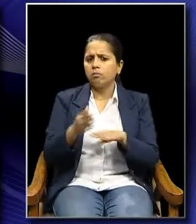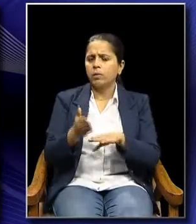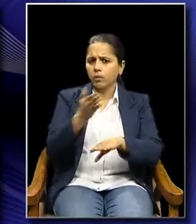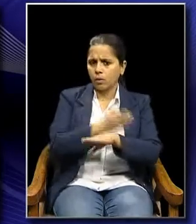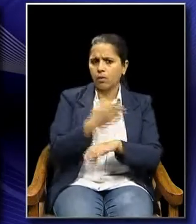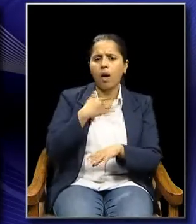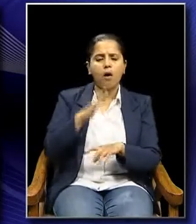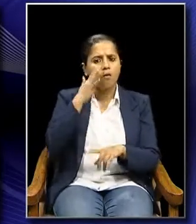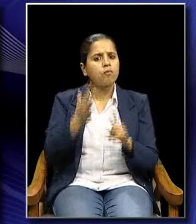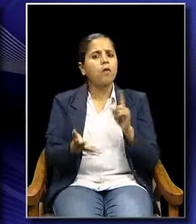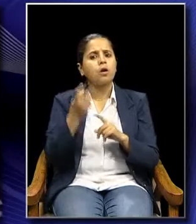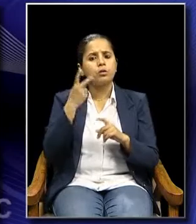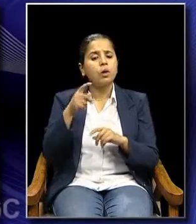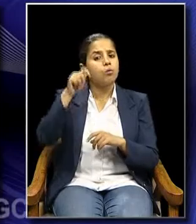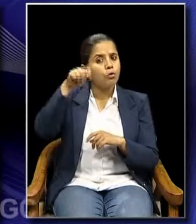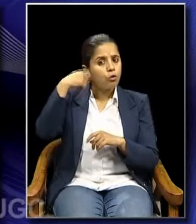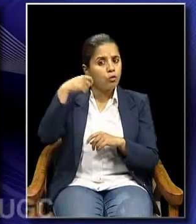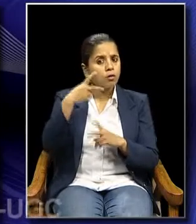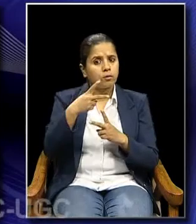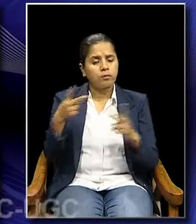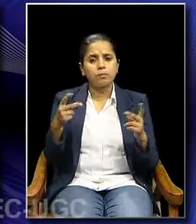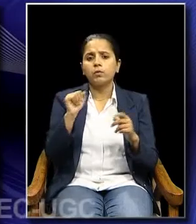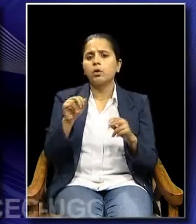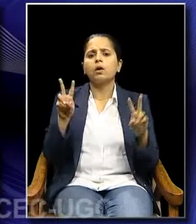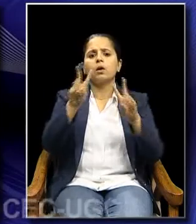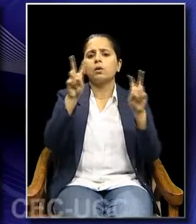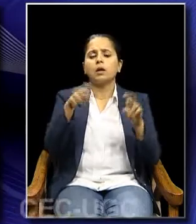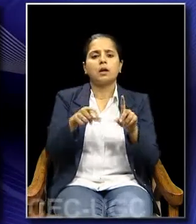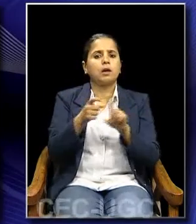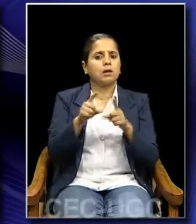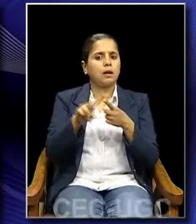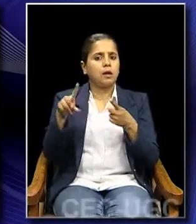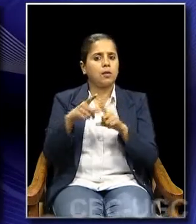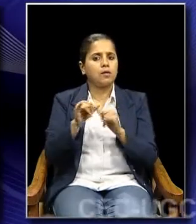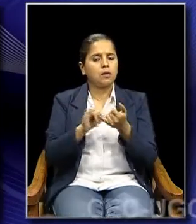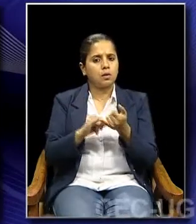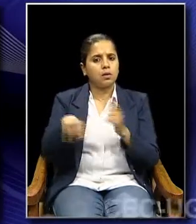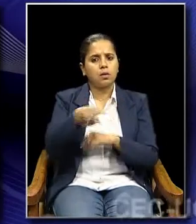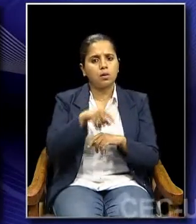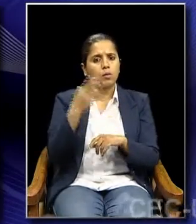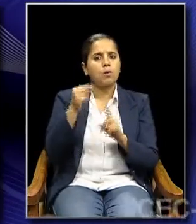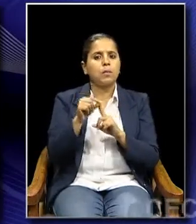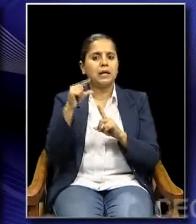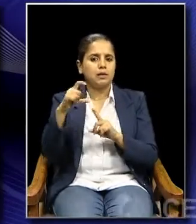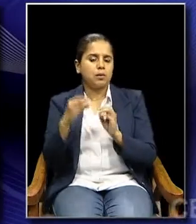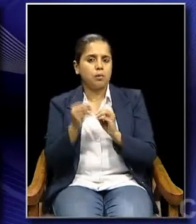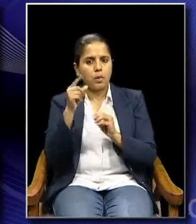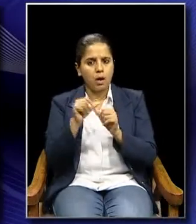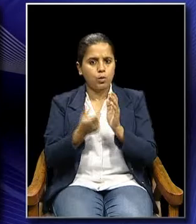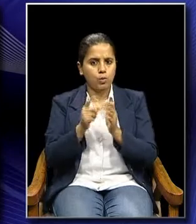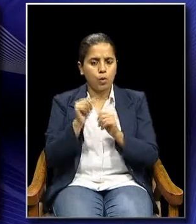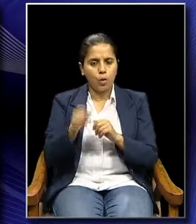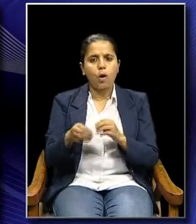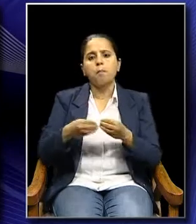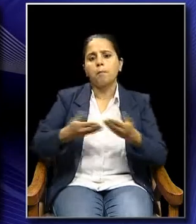we find that films with the title of Devdas was made by P.C. Barua in Bengali as well